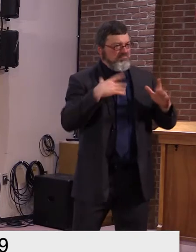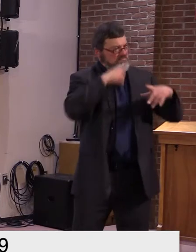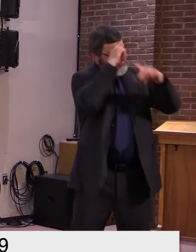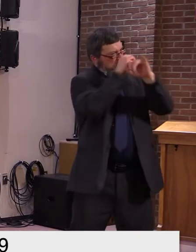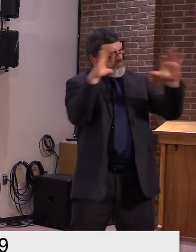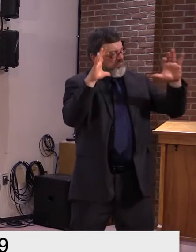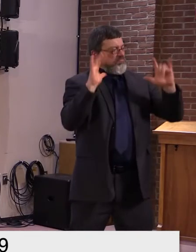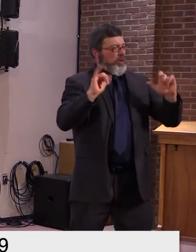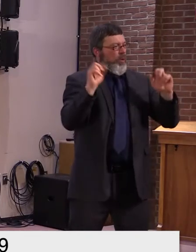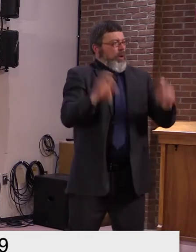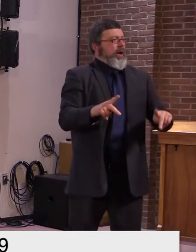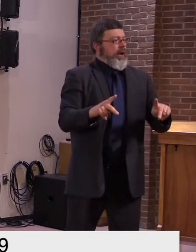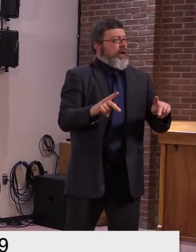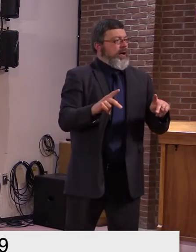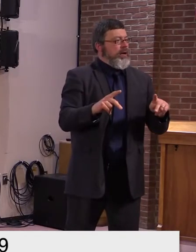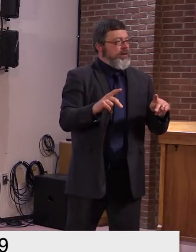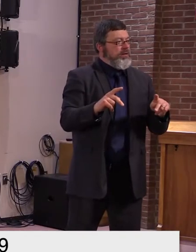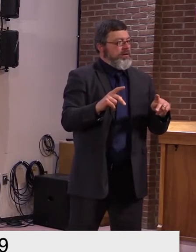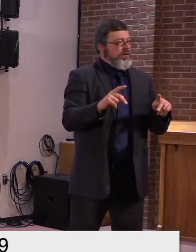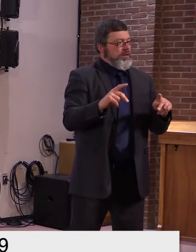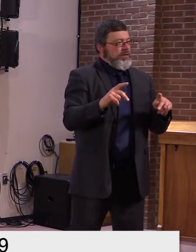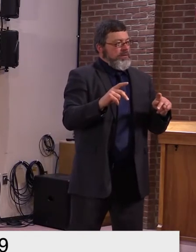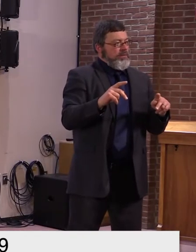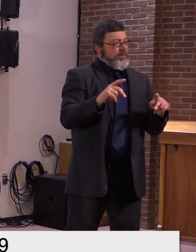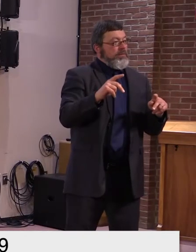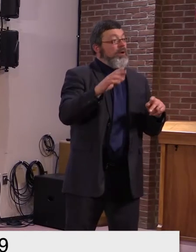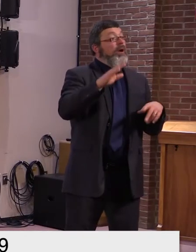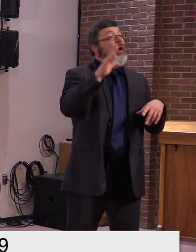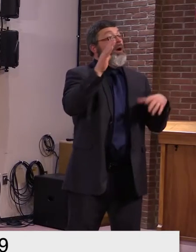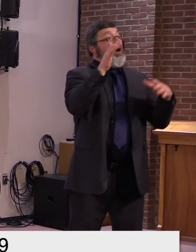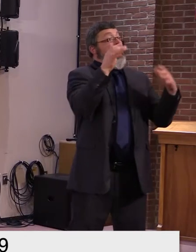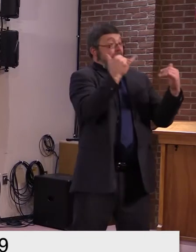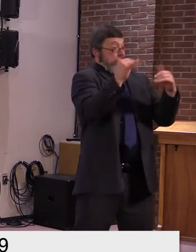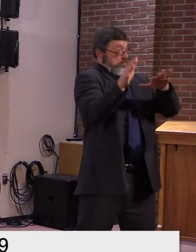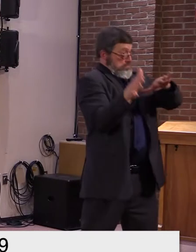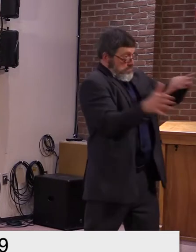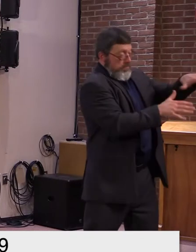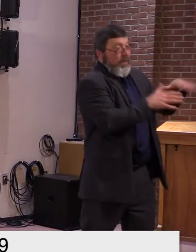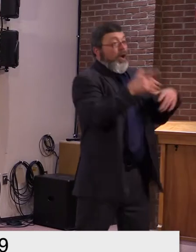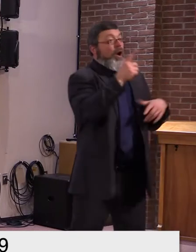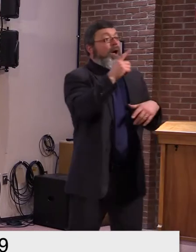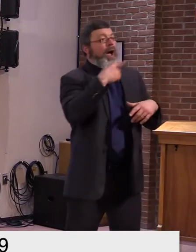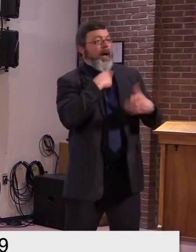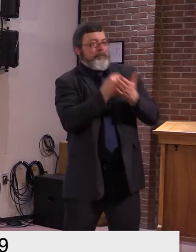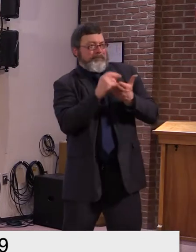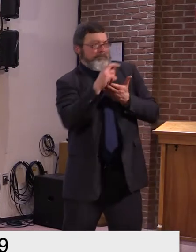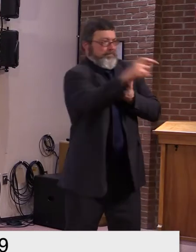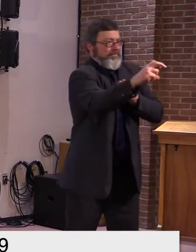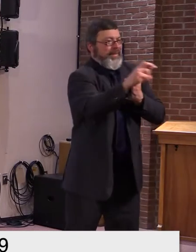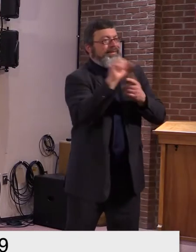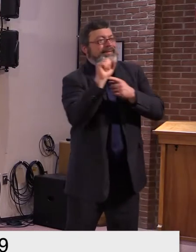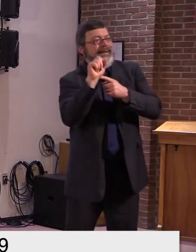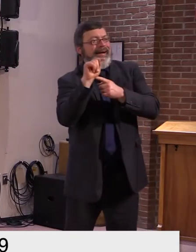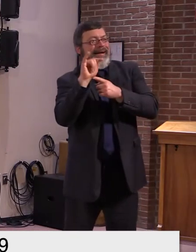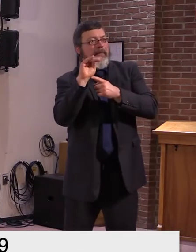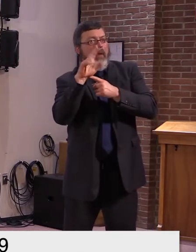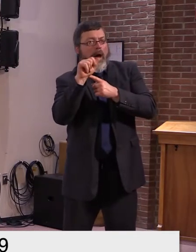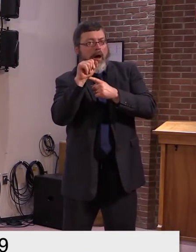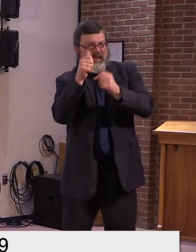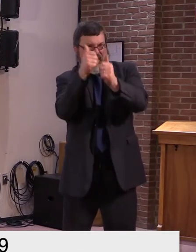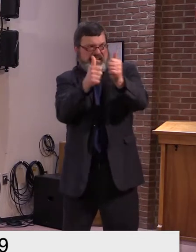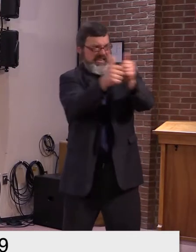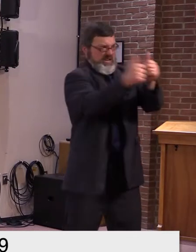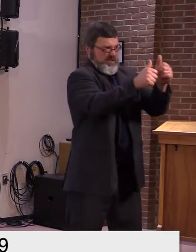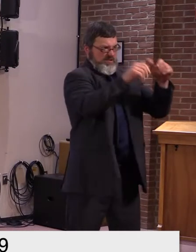one is $600, but that means that if you're a family of four, that's a $2,400 check that you'll be getting very